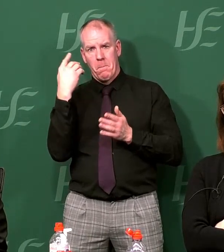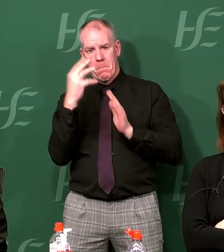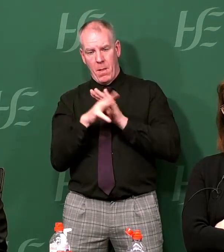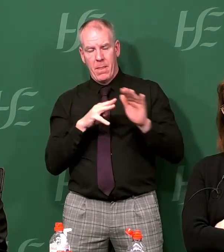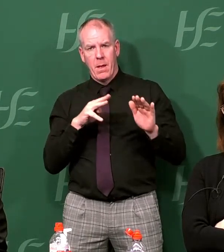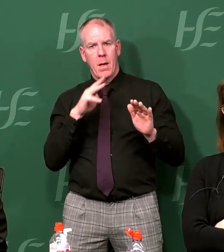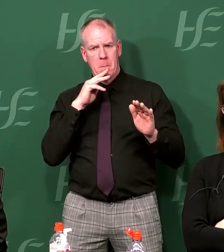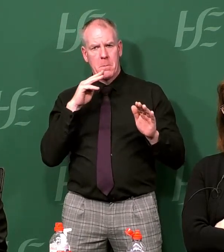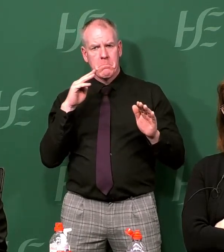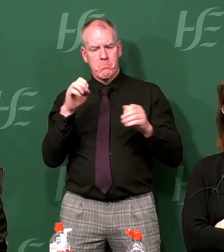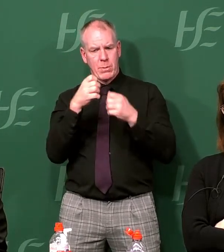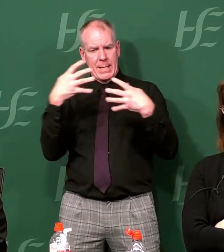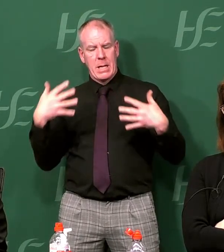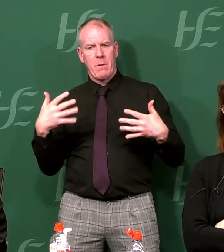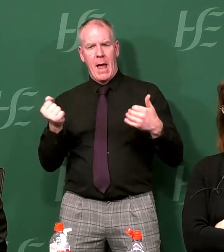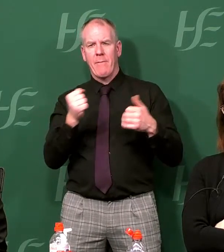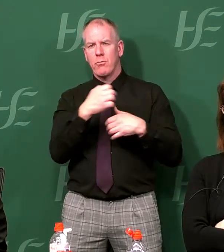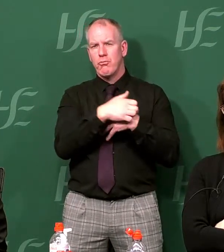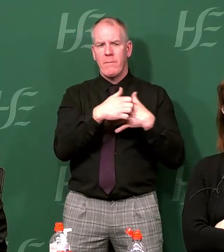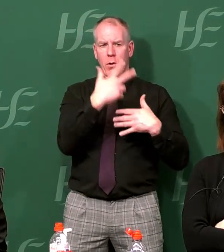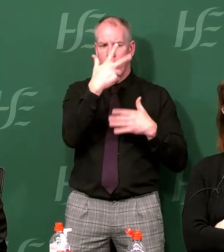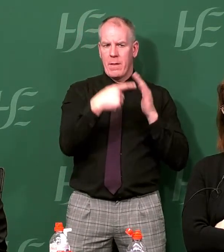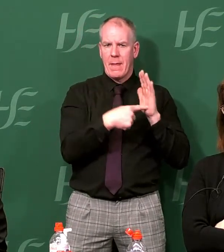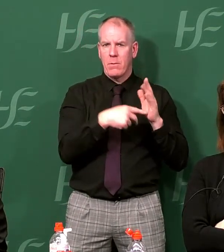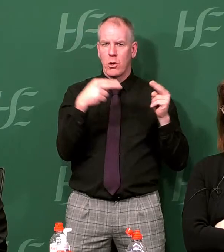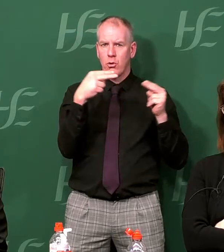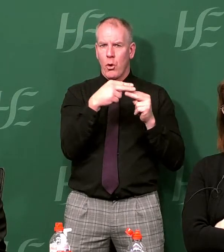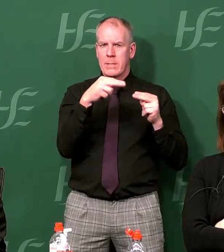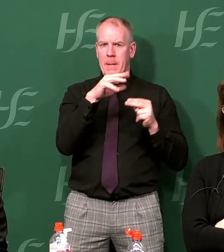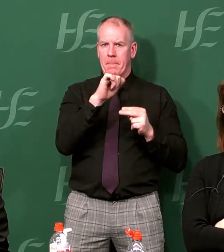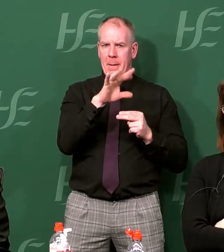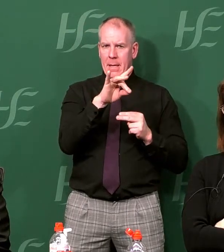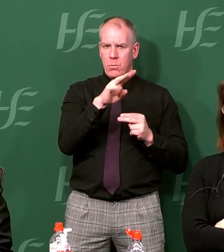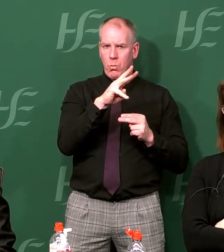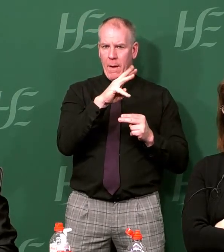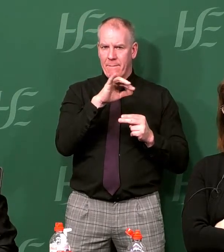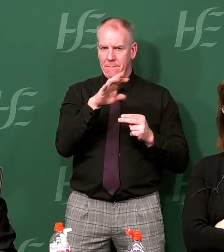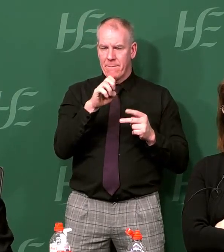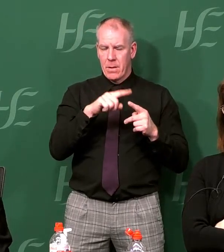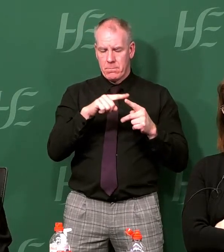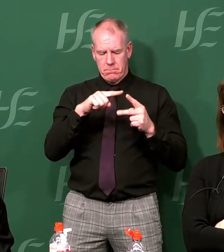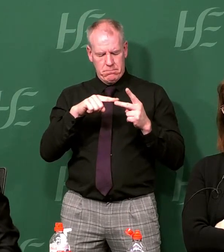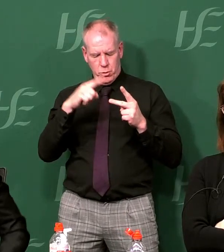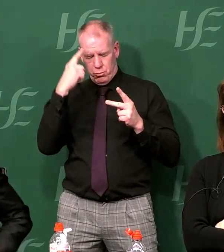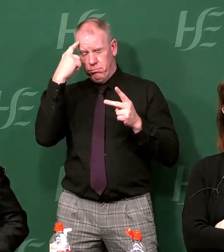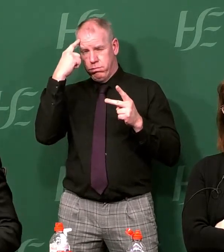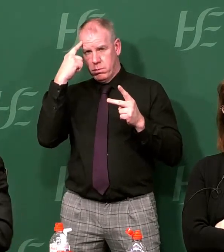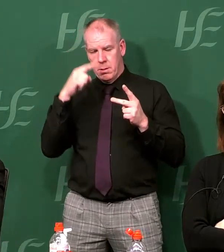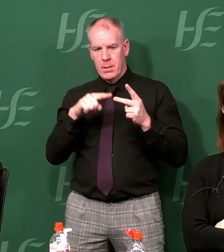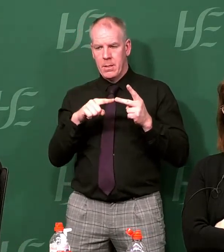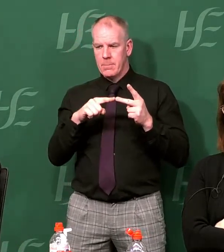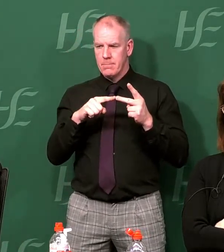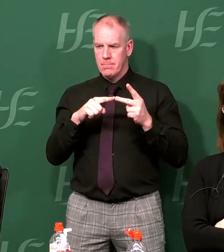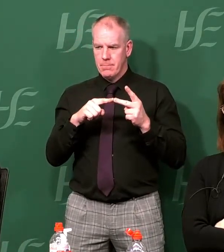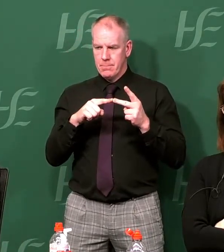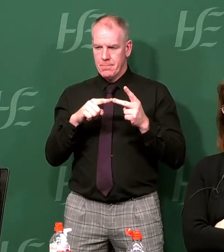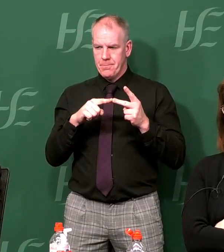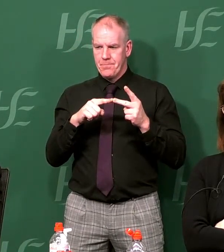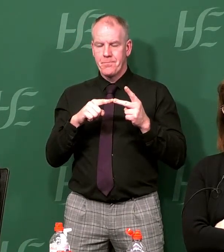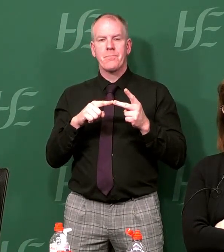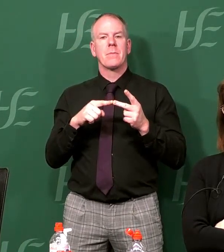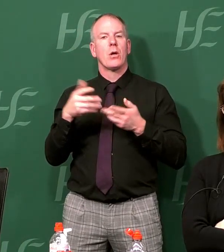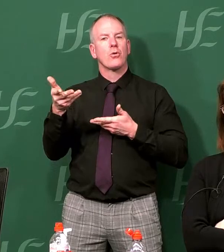fairly balanced. There's about 3,000 nursing and midwives. I'm working off the top of my head here now. And on